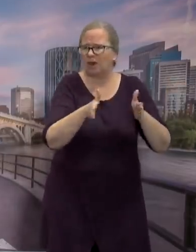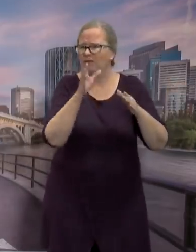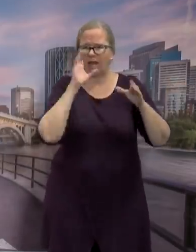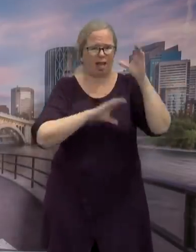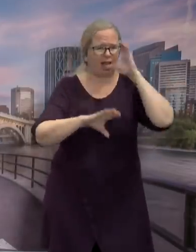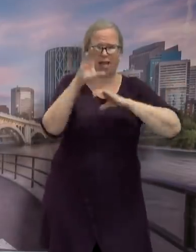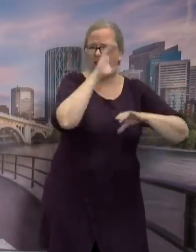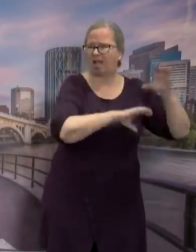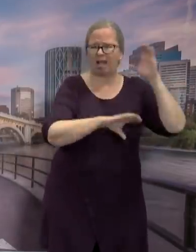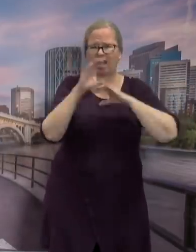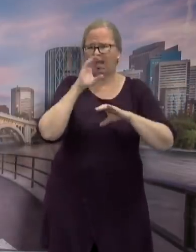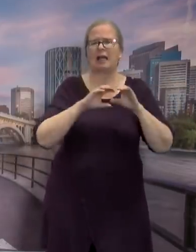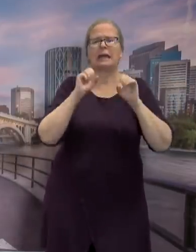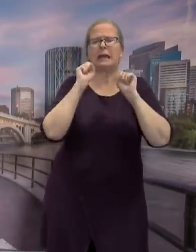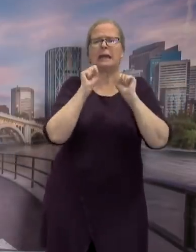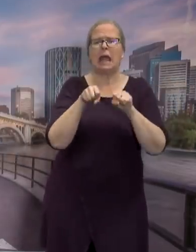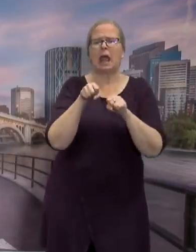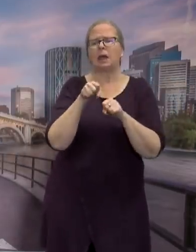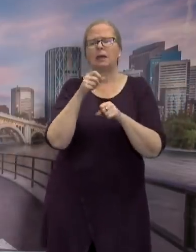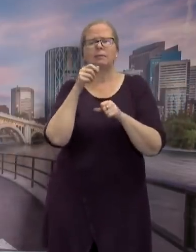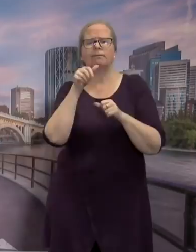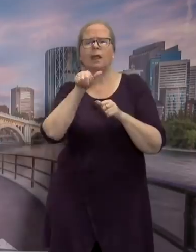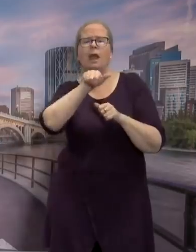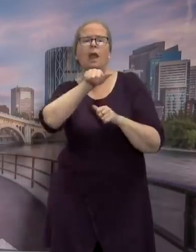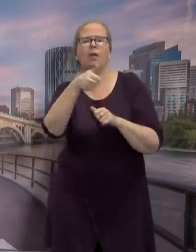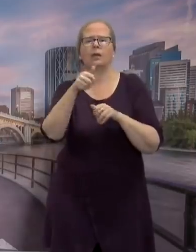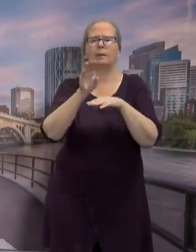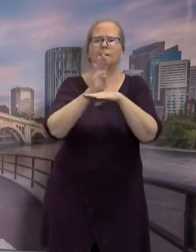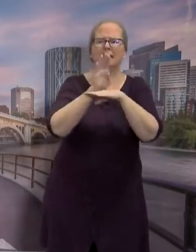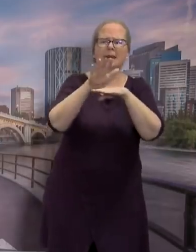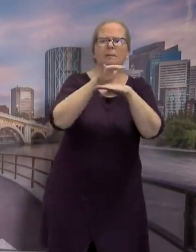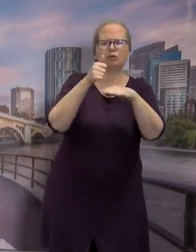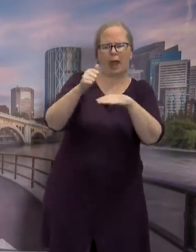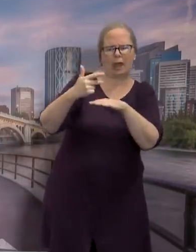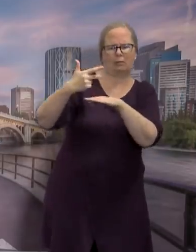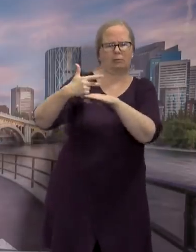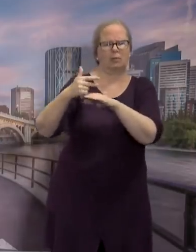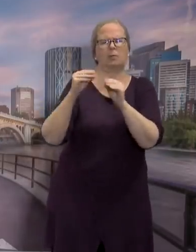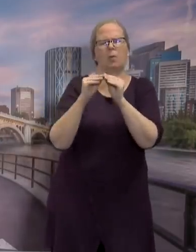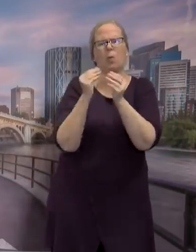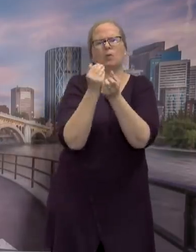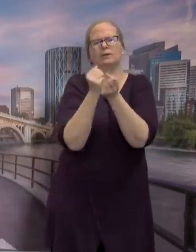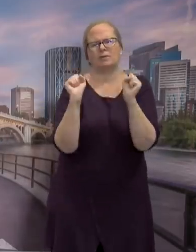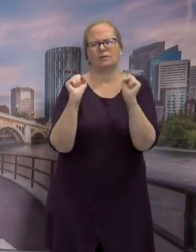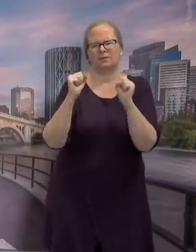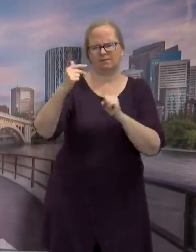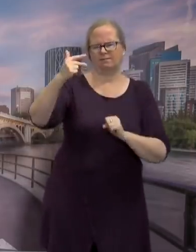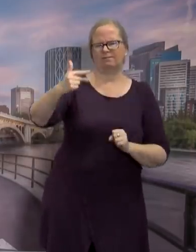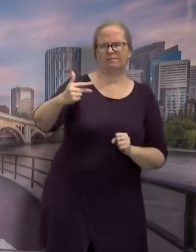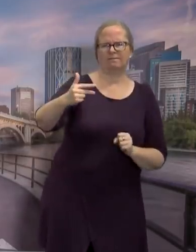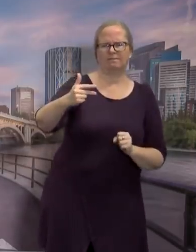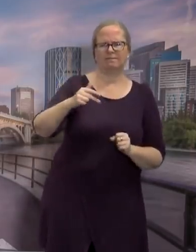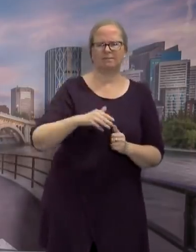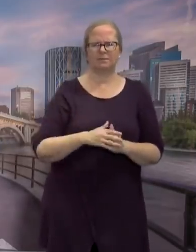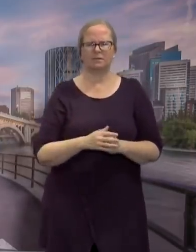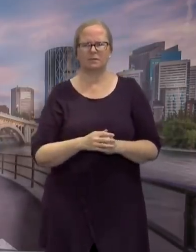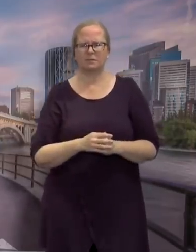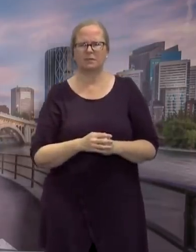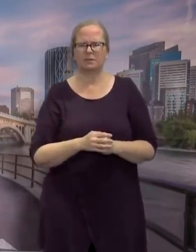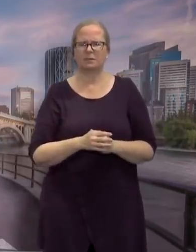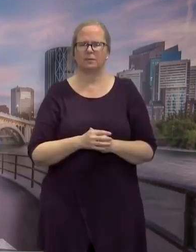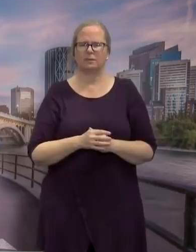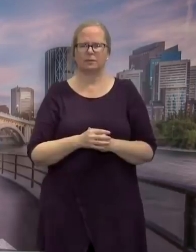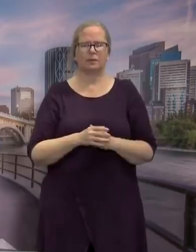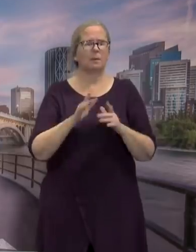your scooter in other places. You don't have to go to one of those zones. But I'm telling you now, the front part of the sidewalk, what we call the